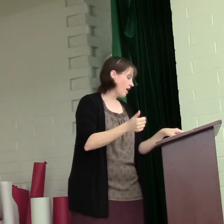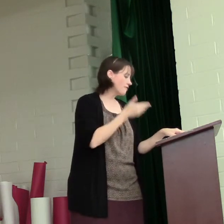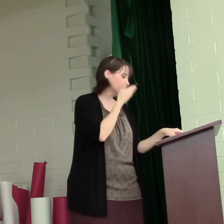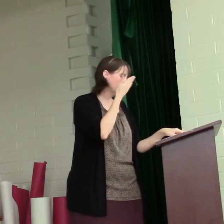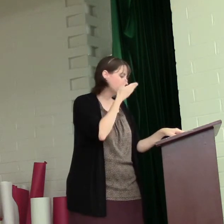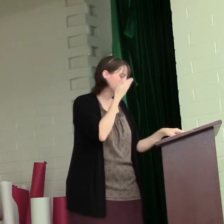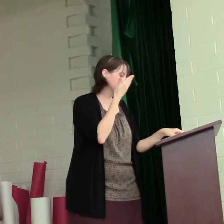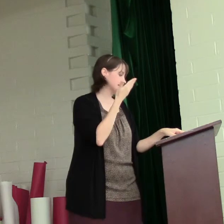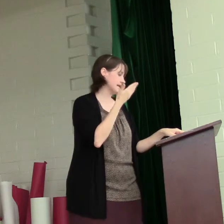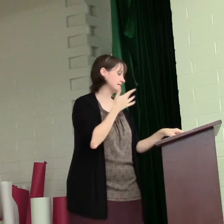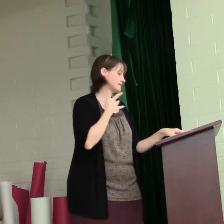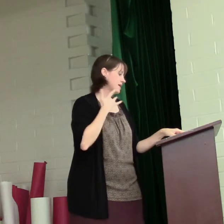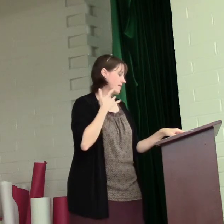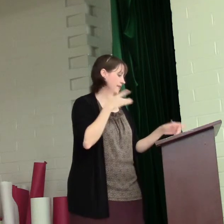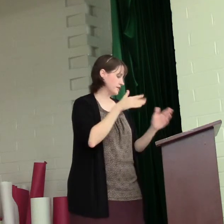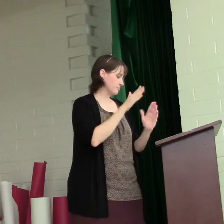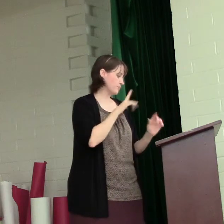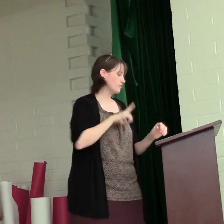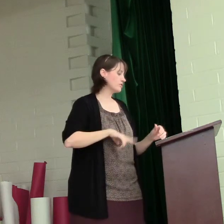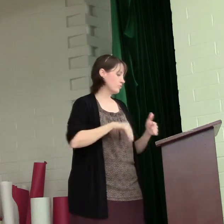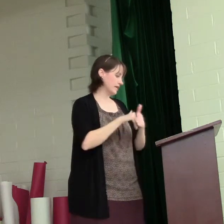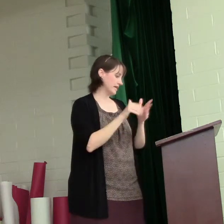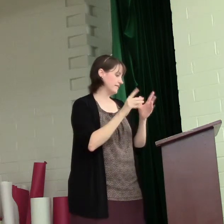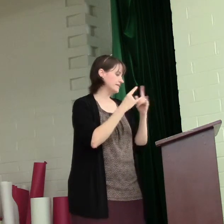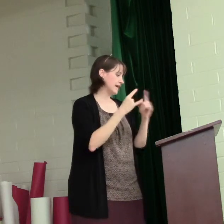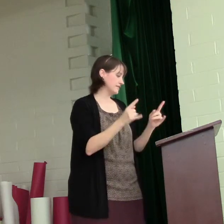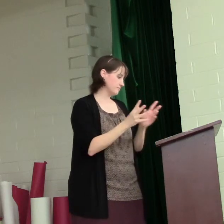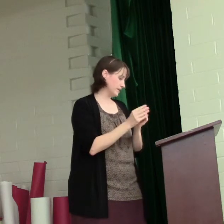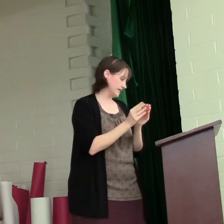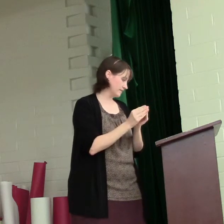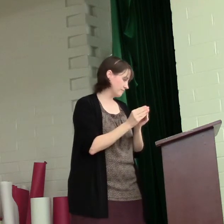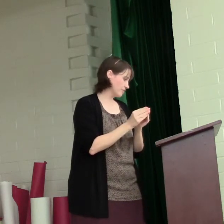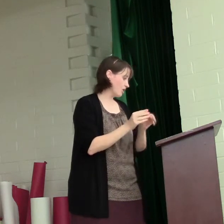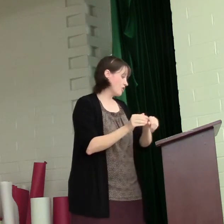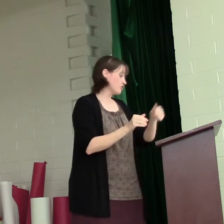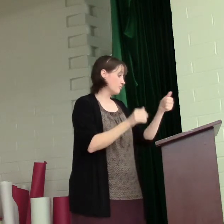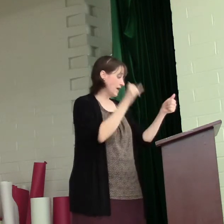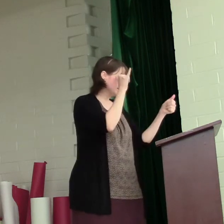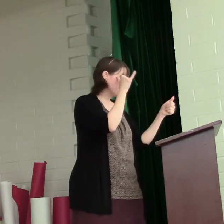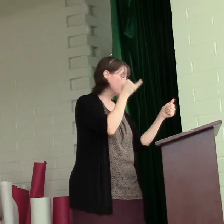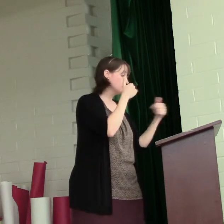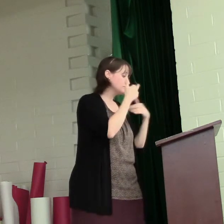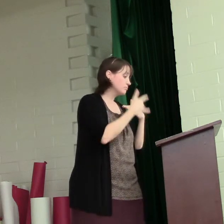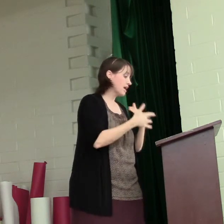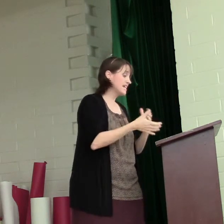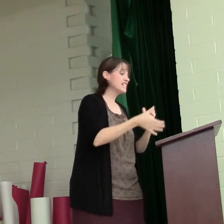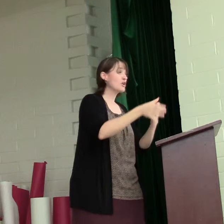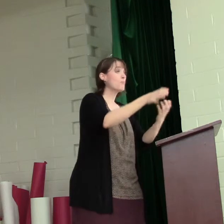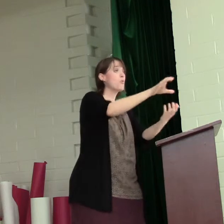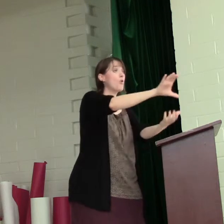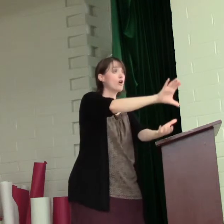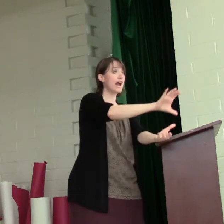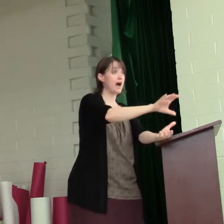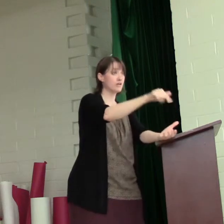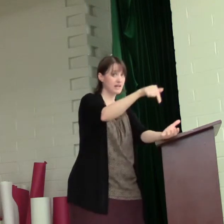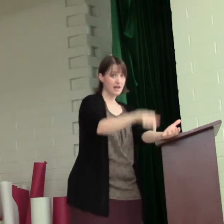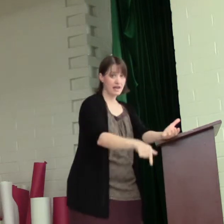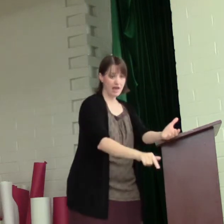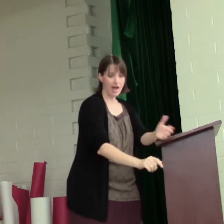of fragrant incense that is before the Lord in the tent of meeting. The rest of the bull's blood he shall pour out